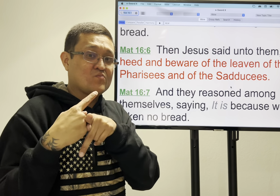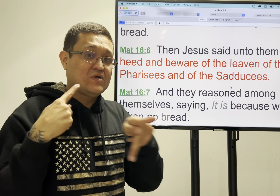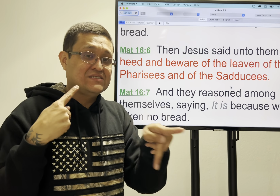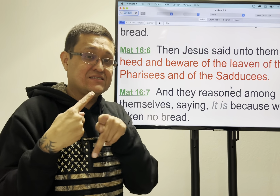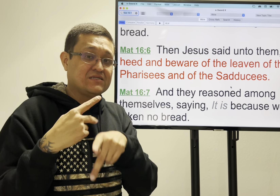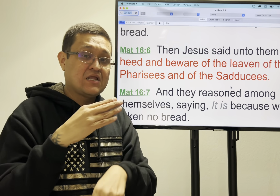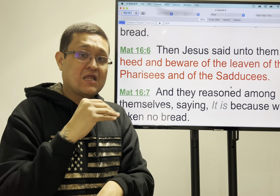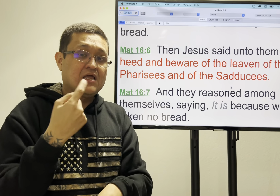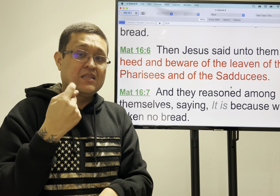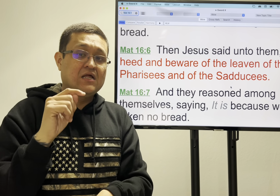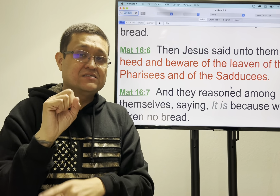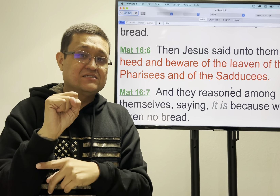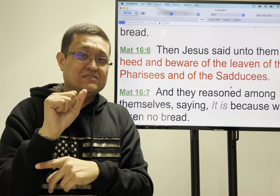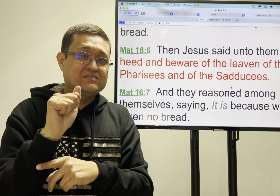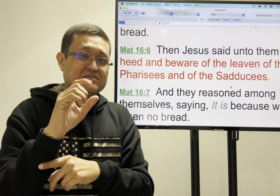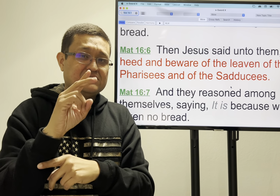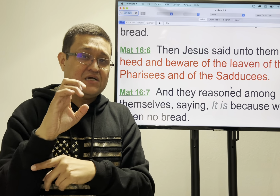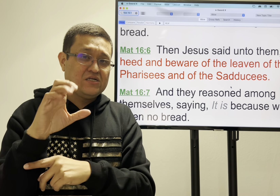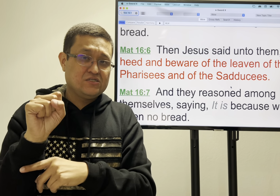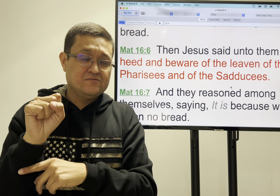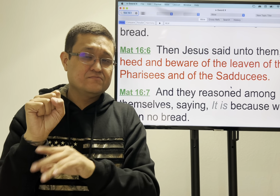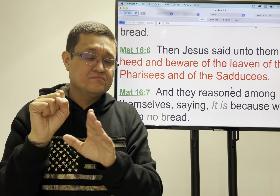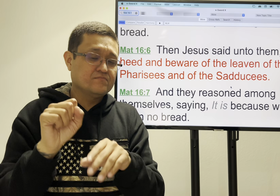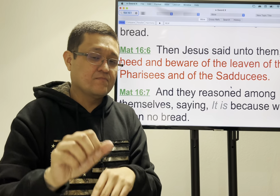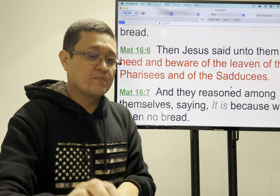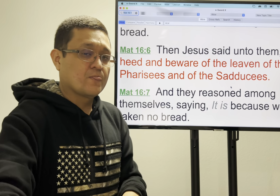of the Pharisees and of the Sadducees.